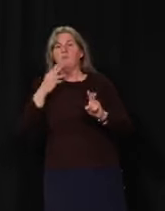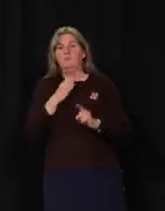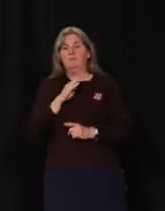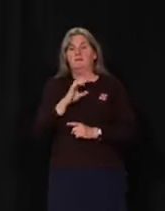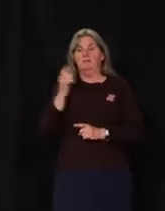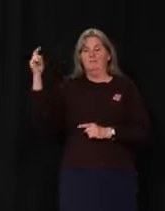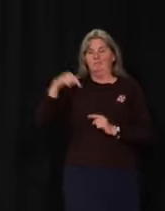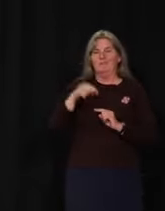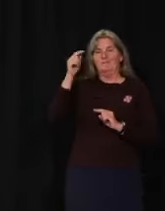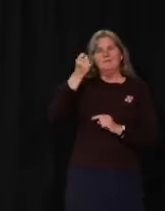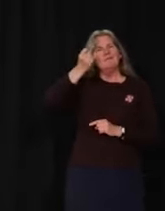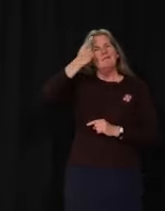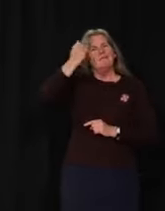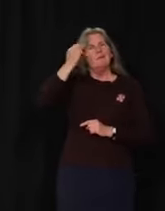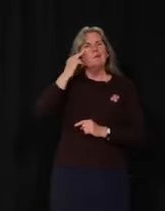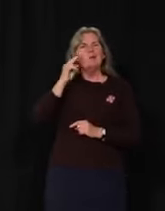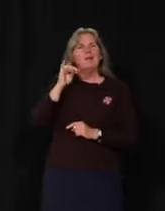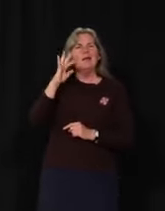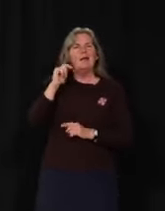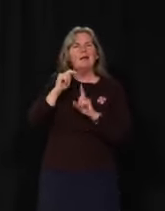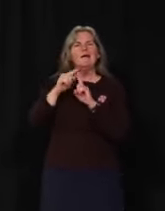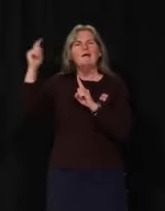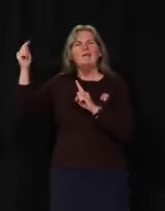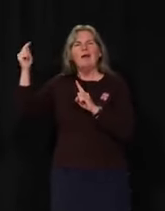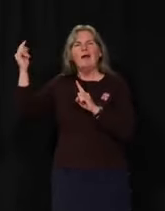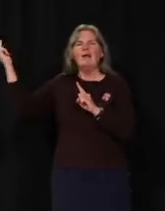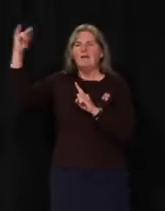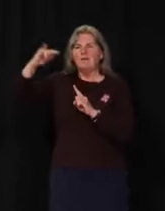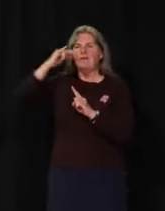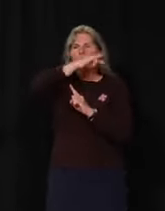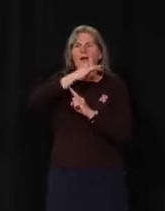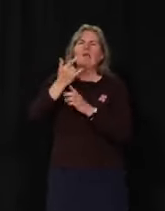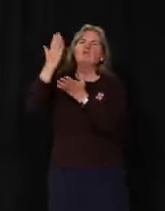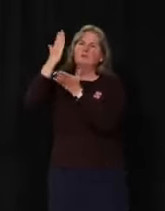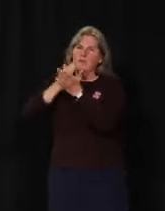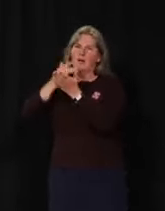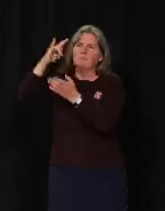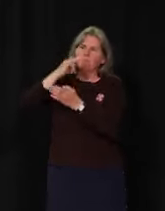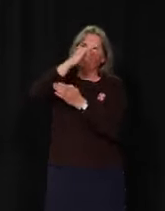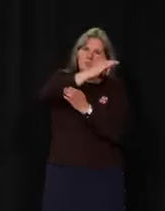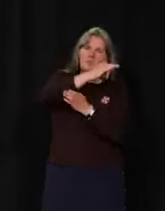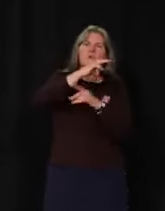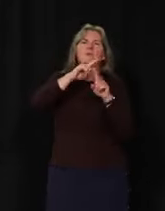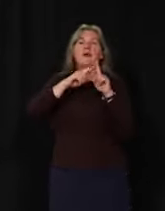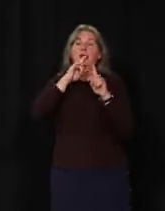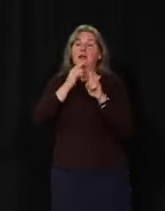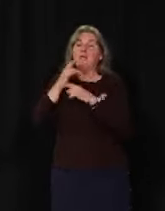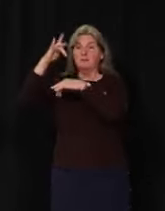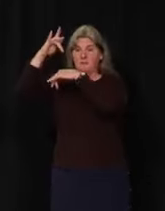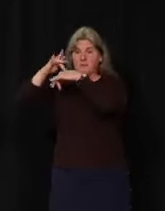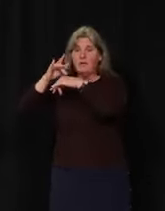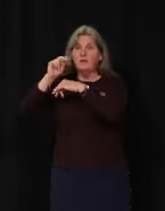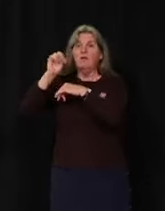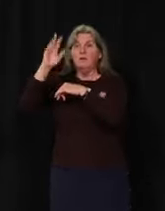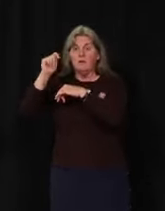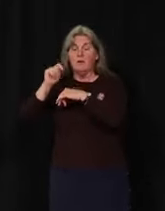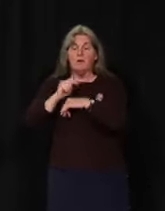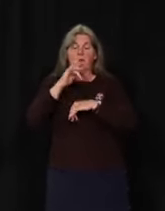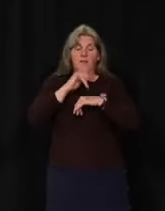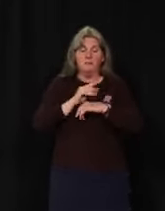Columbia. We appreciate that travel from Nunavut would involve a stop, and as long as the travelers are still within